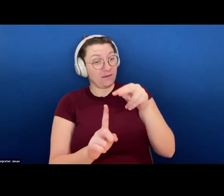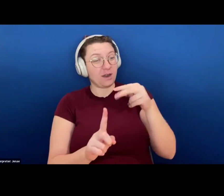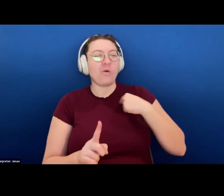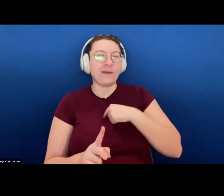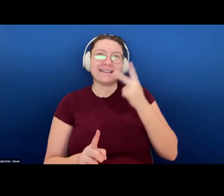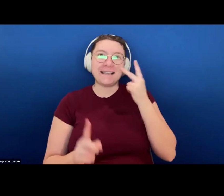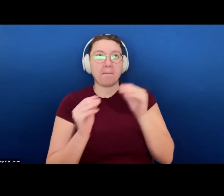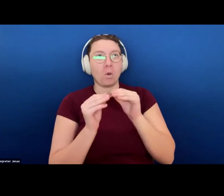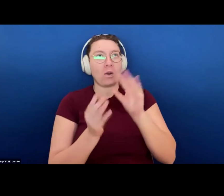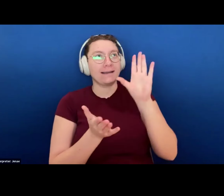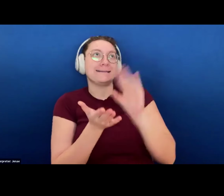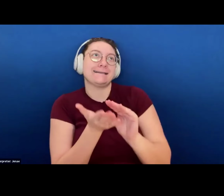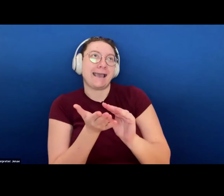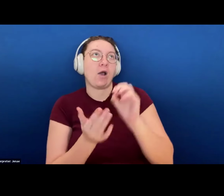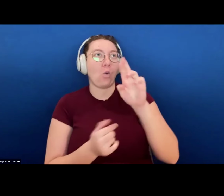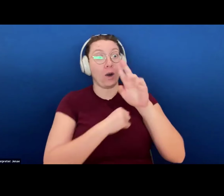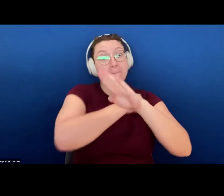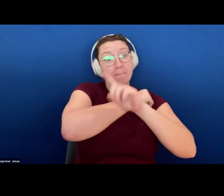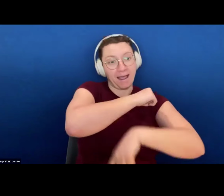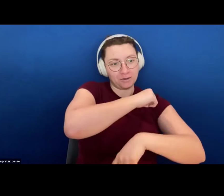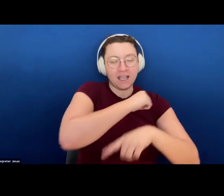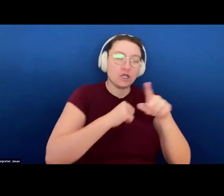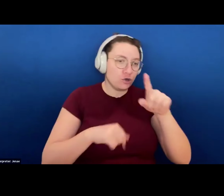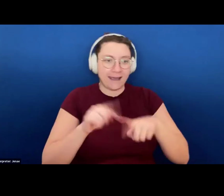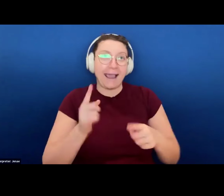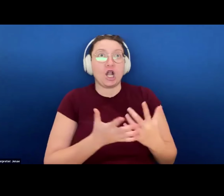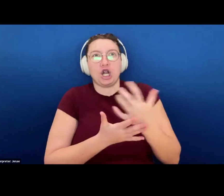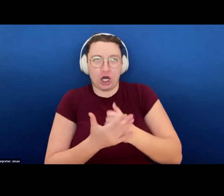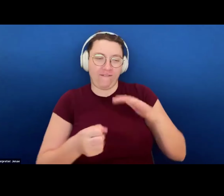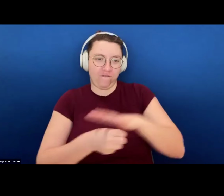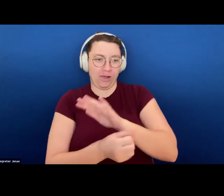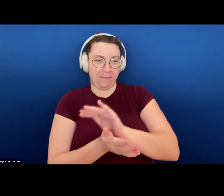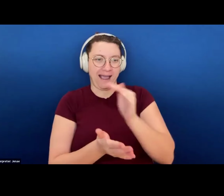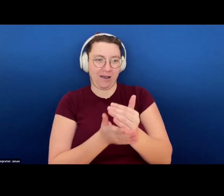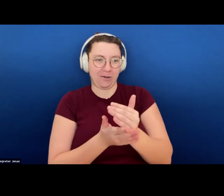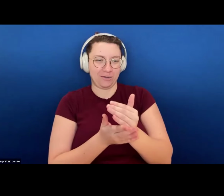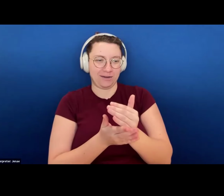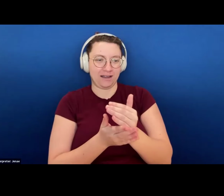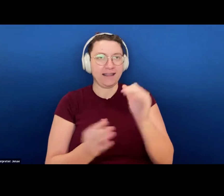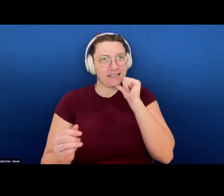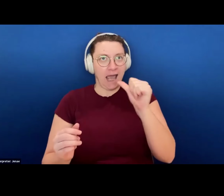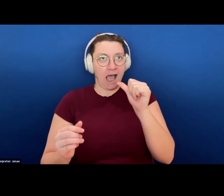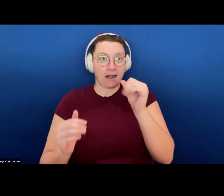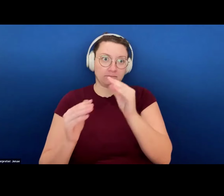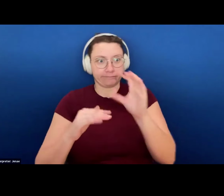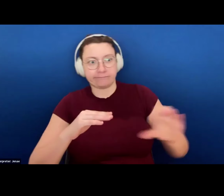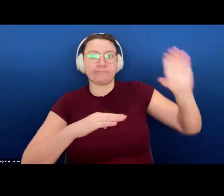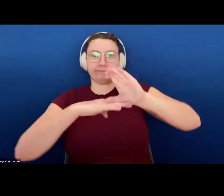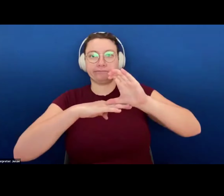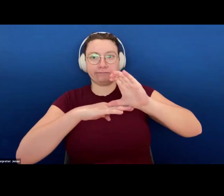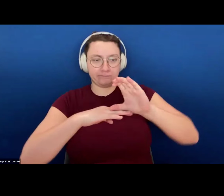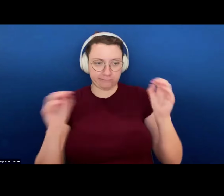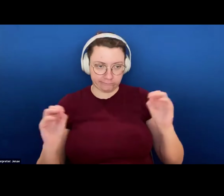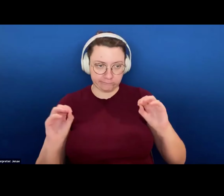more as a discount or a penalty, right? Because you're not going to be able to earn your full amount. There's not an additional amount that you can be eligible for. And